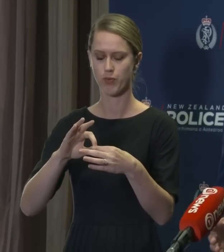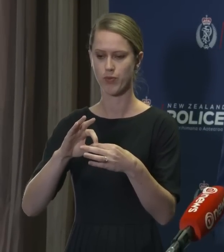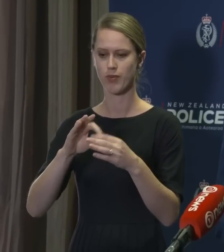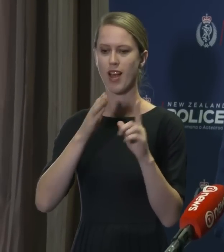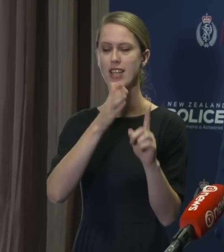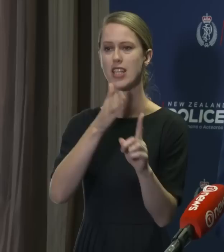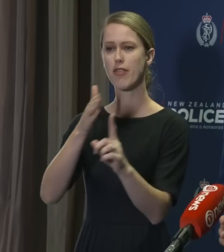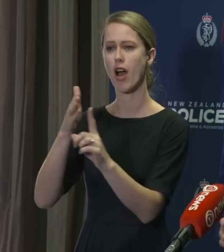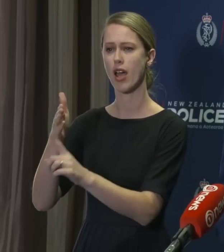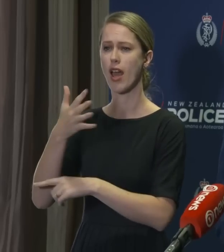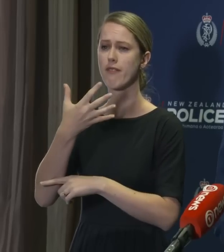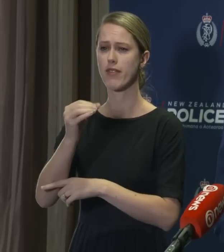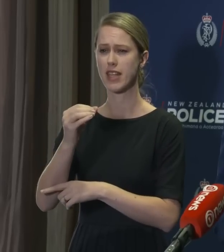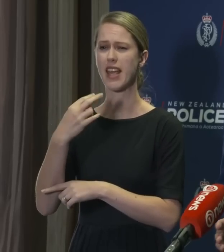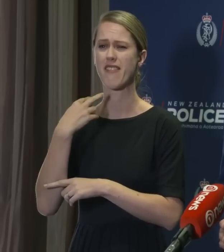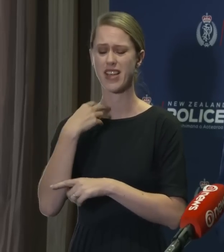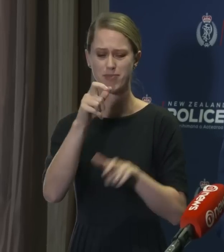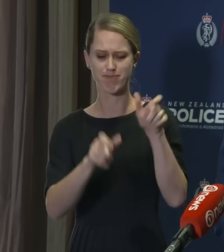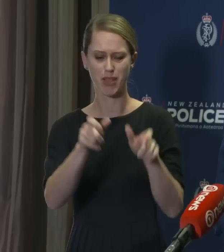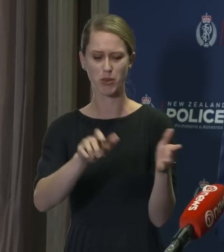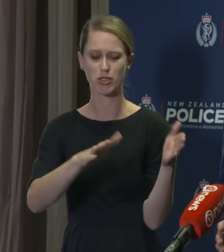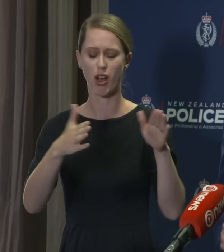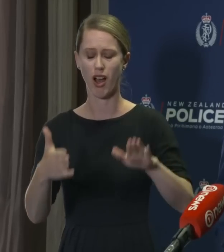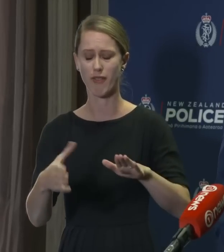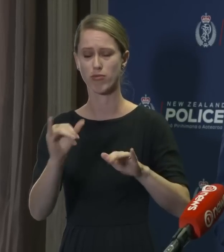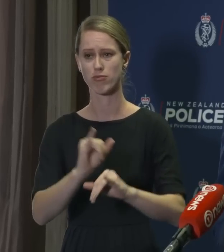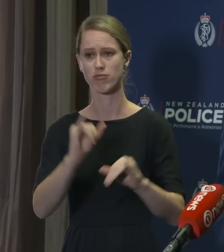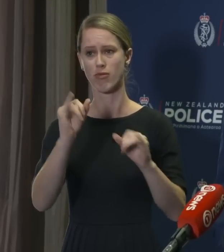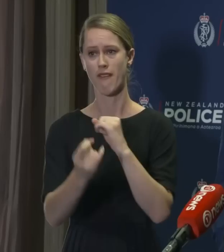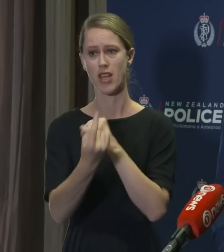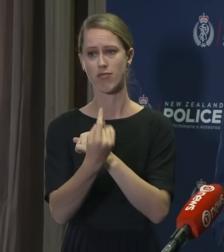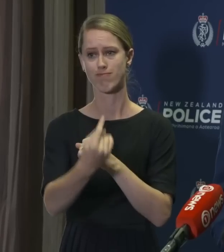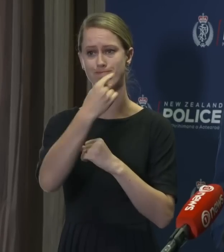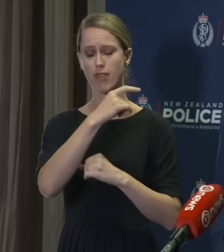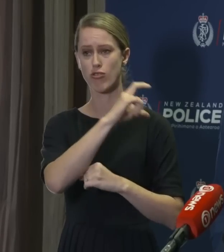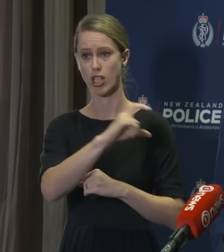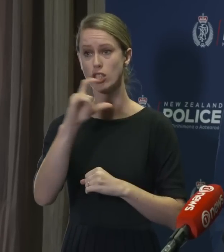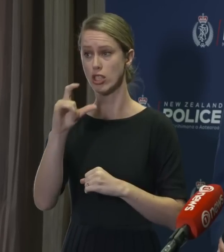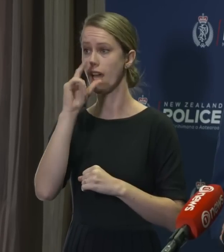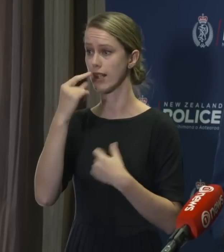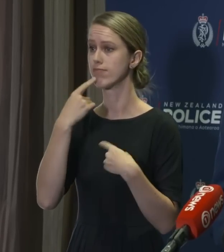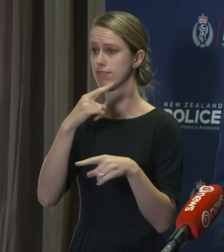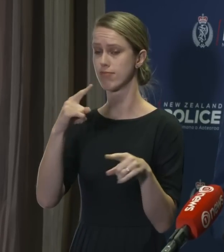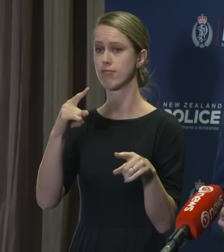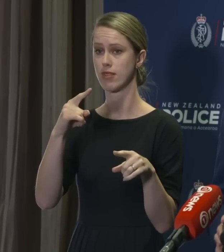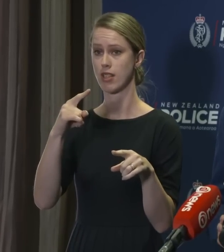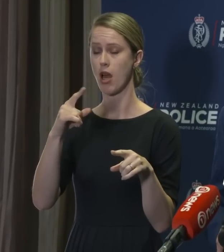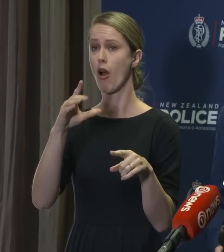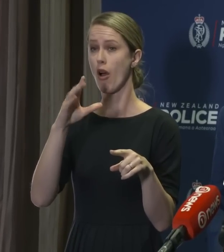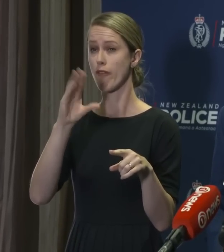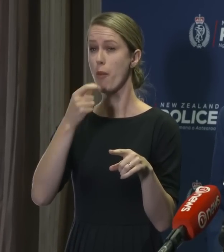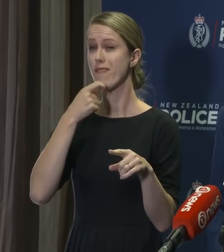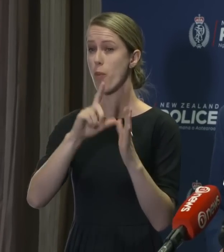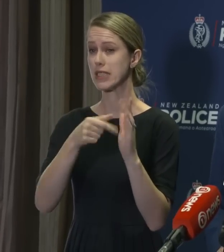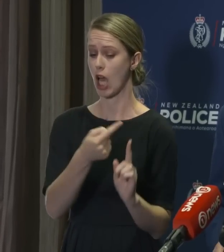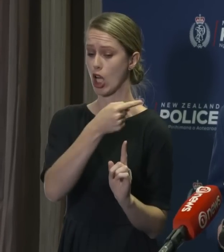50 victims of this tragic terrorist event in Christchurch. I can say that as of a few minutes